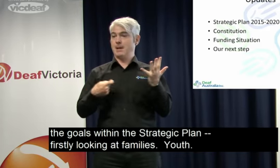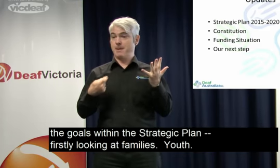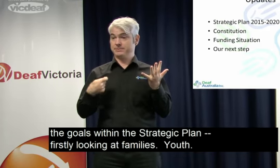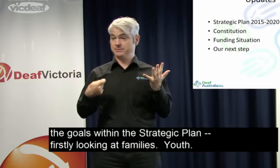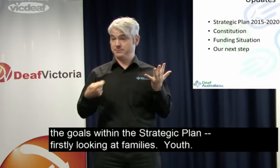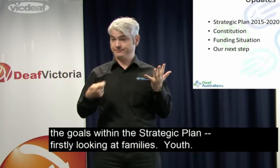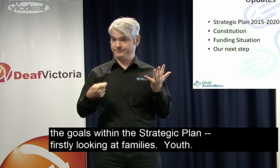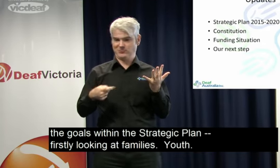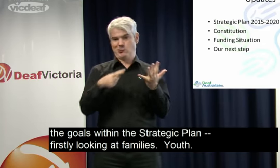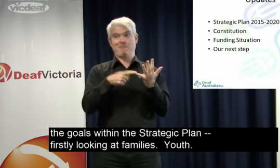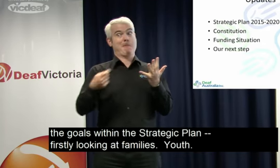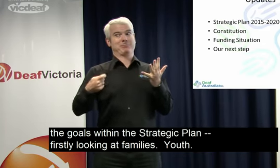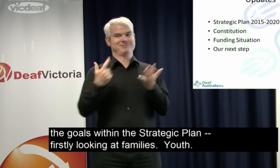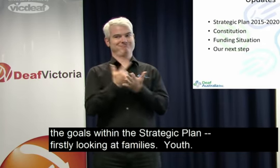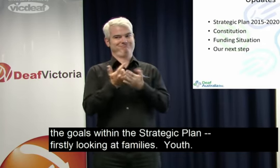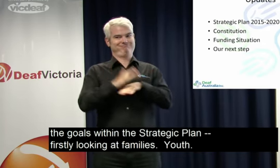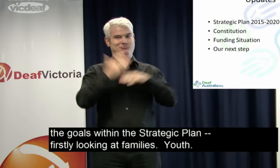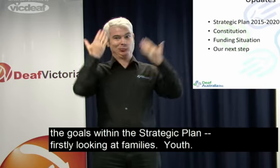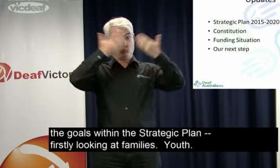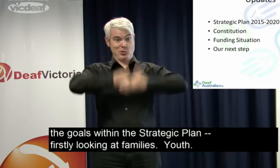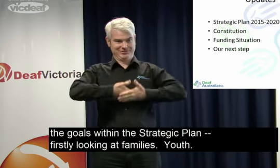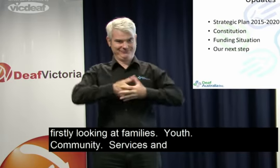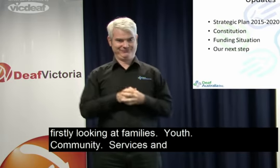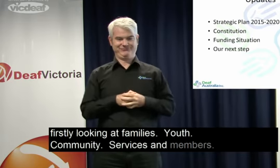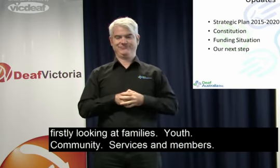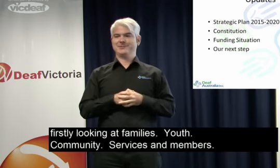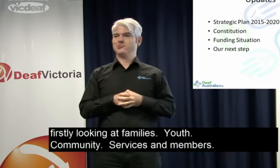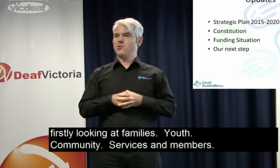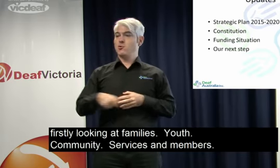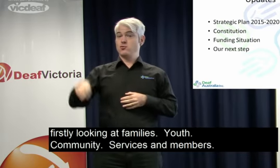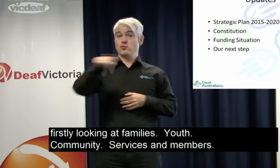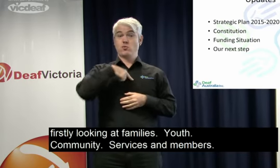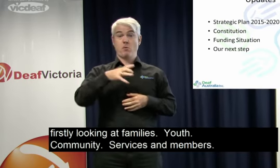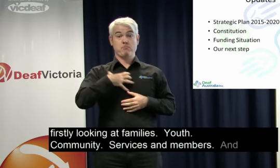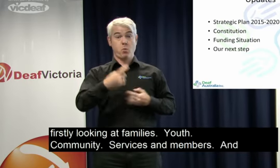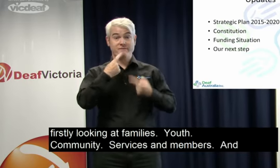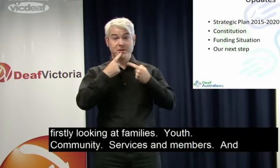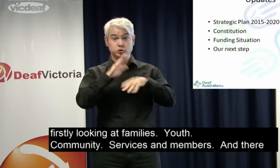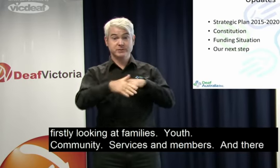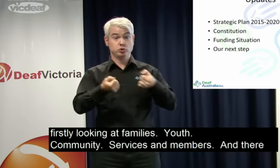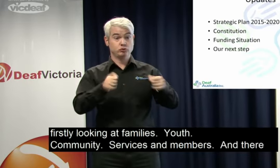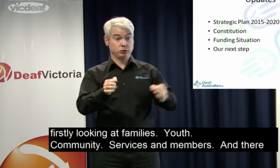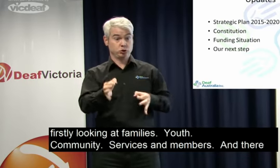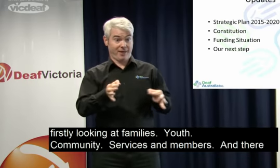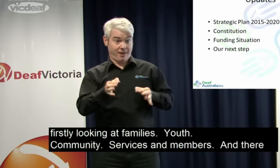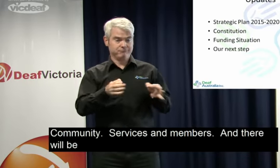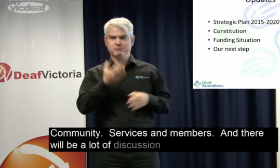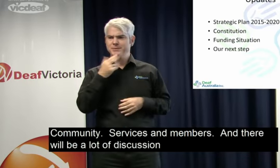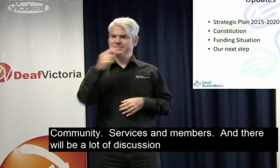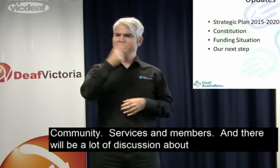services and members. And there'll be a lot of discussion about membership this evening. So if you're requiring